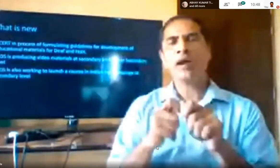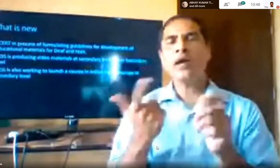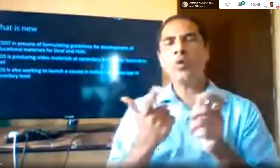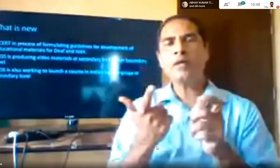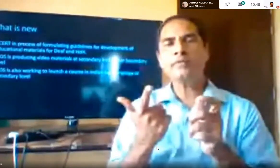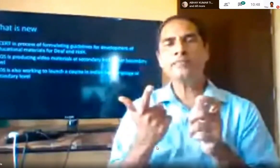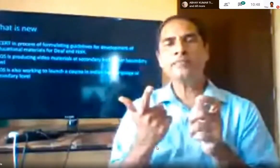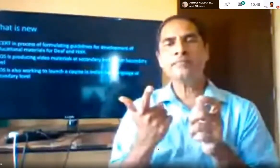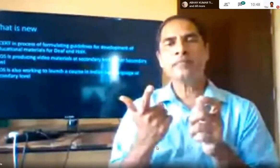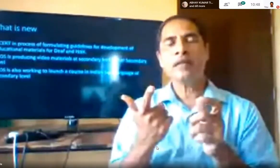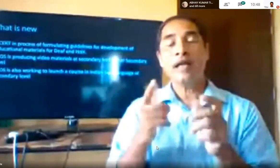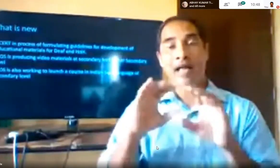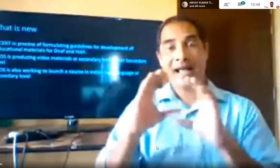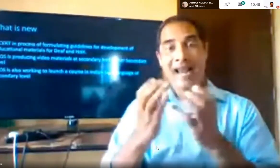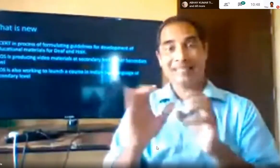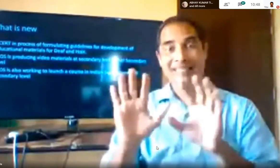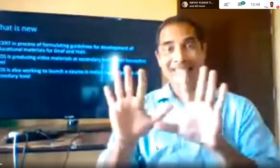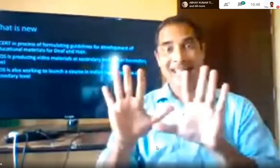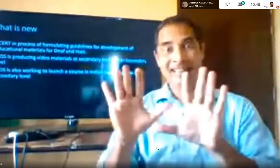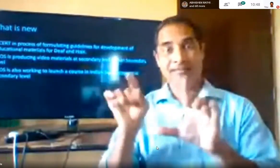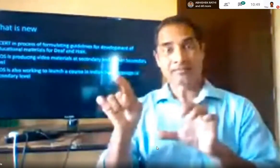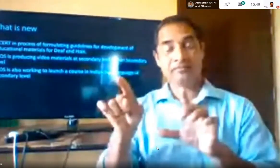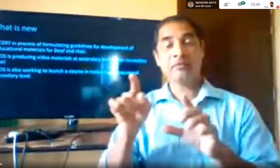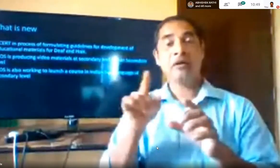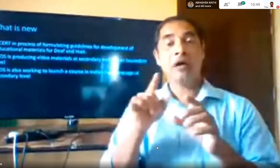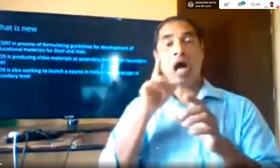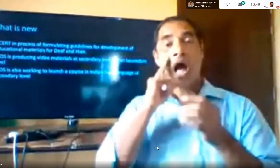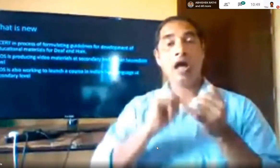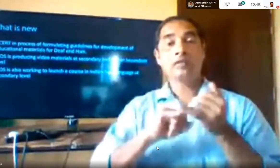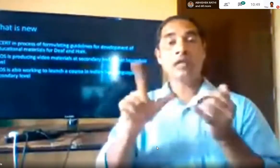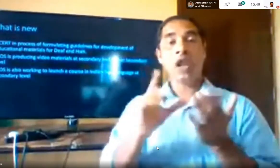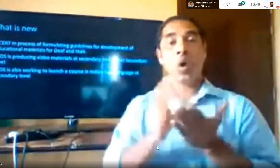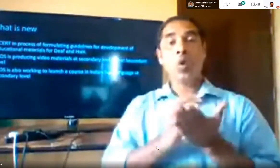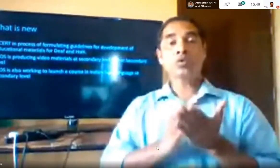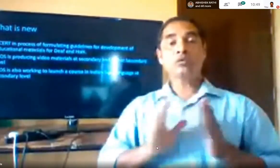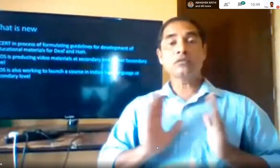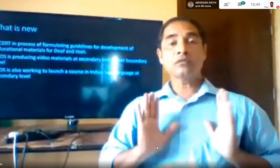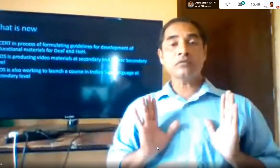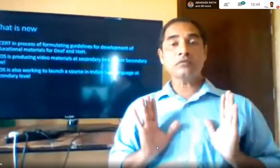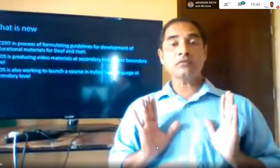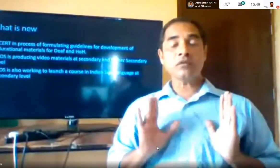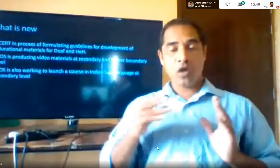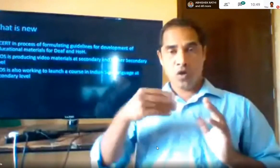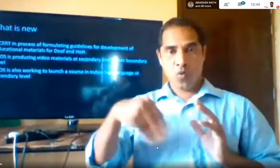So for the past 1.5 years, NIOS has been working in this.